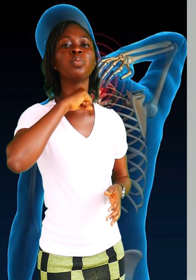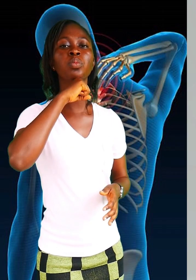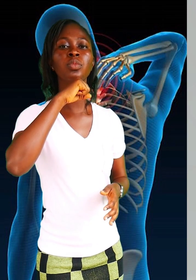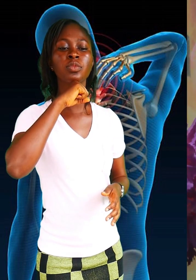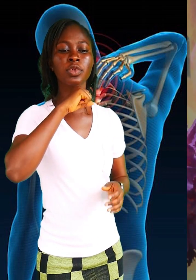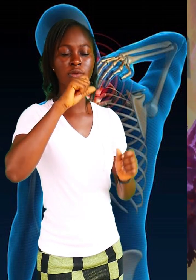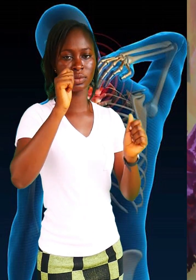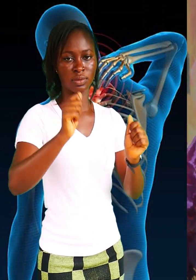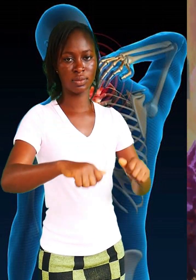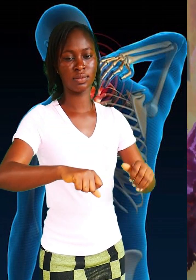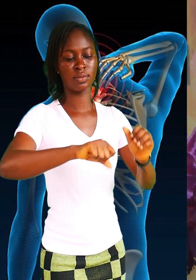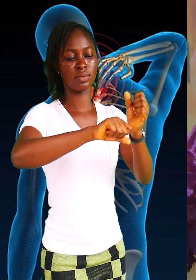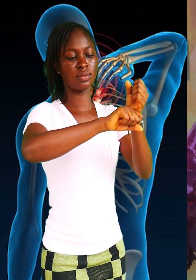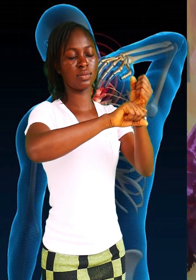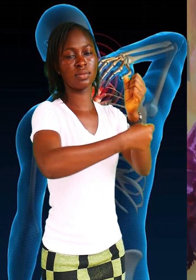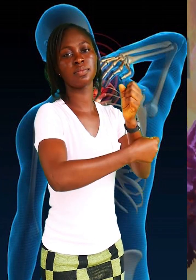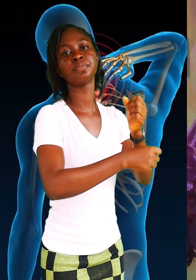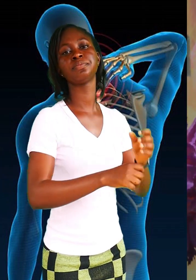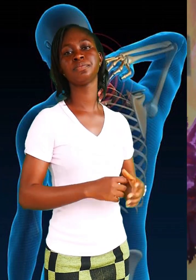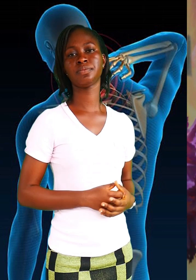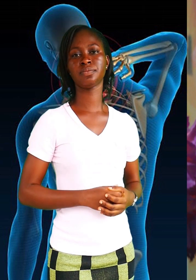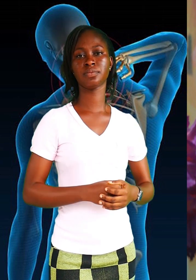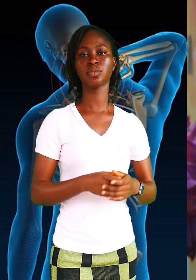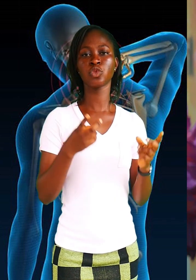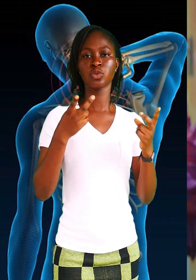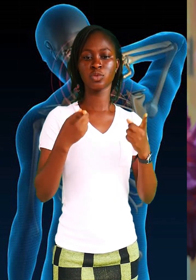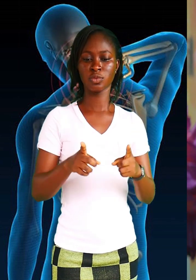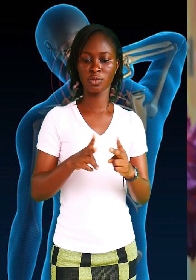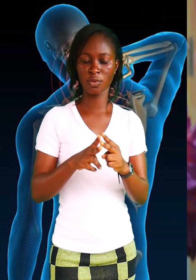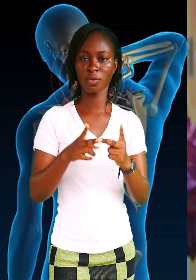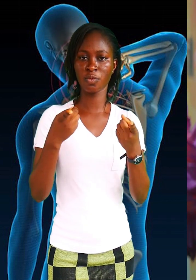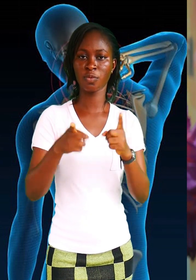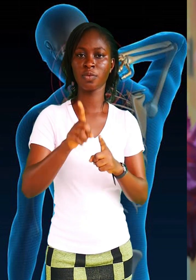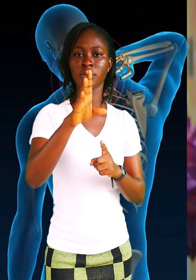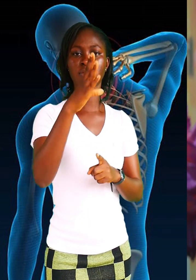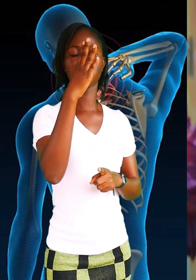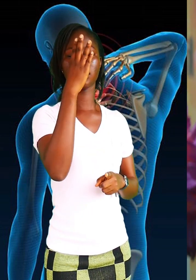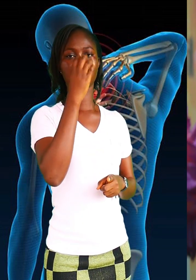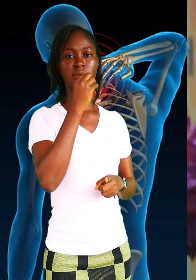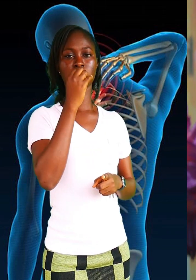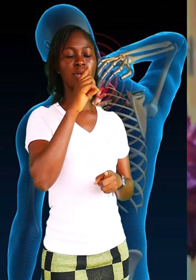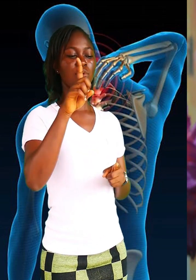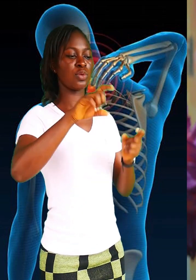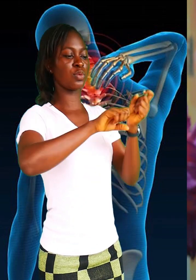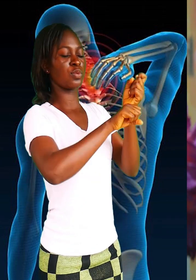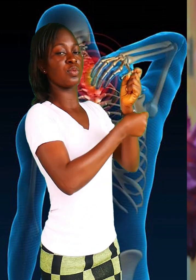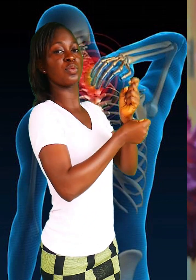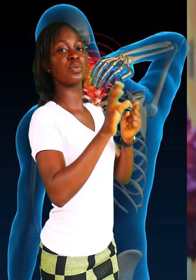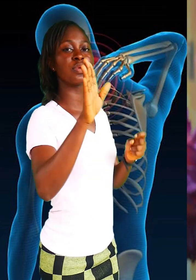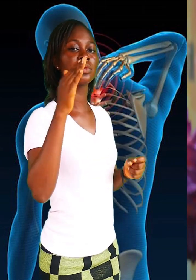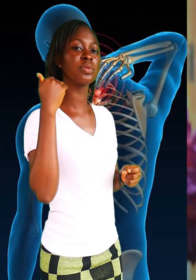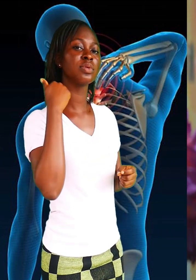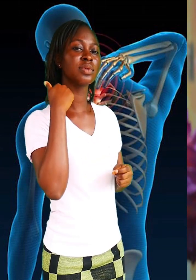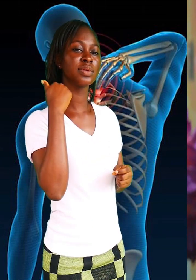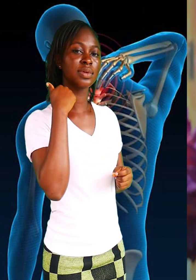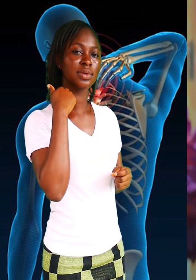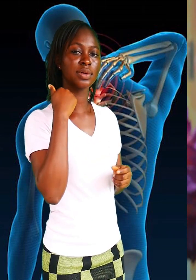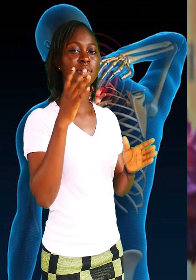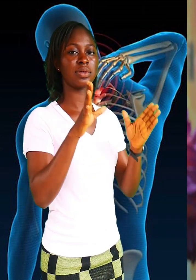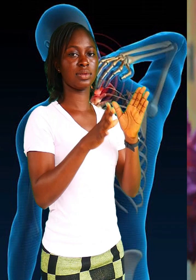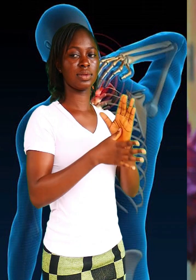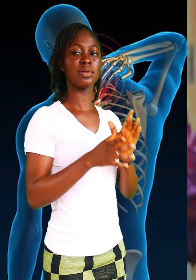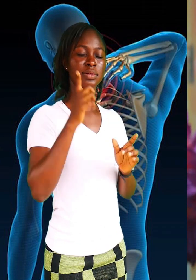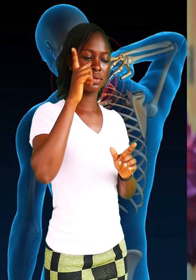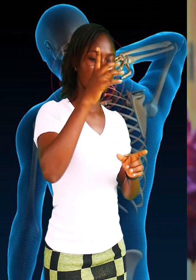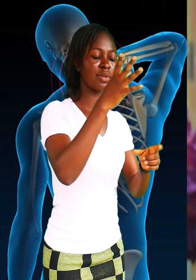na ise ebi se oda obechia ko no tuchia ko na na jumu na wachia ko no se na okasere no be ade no so nkesi si su pepepe